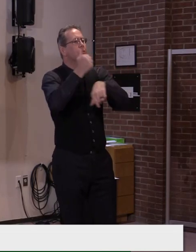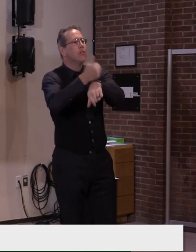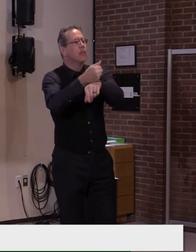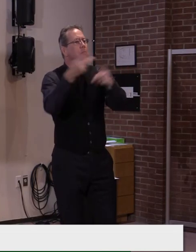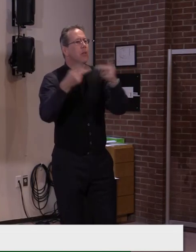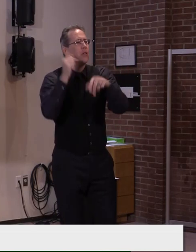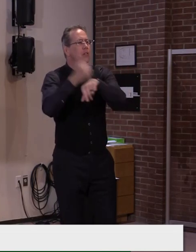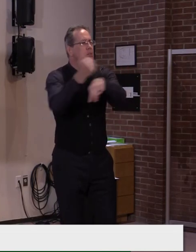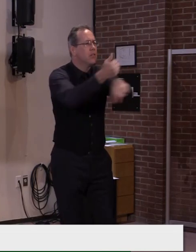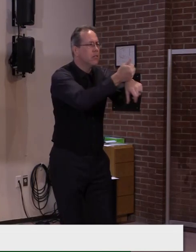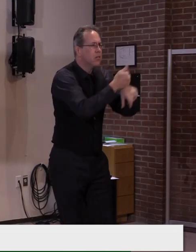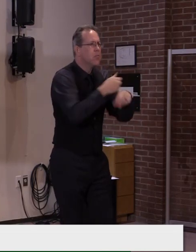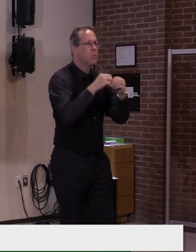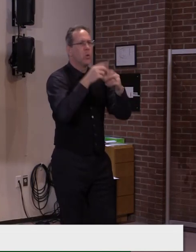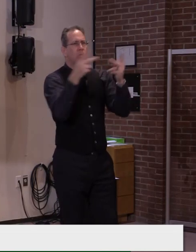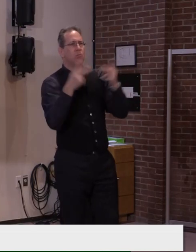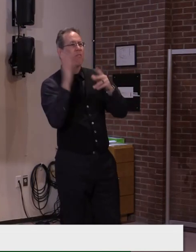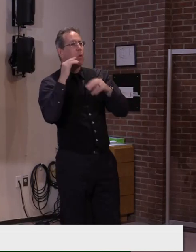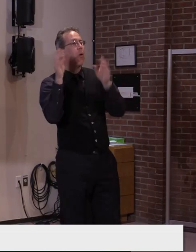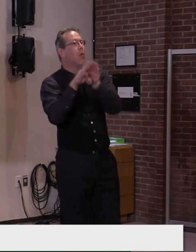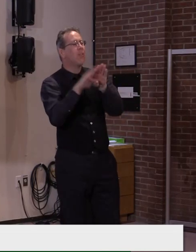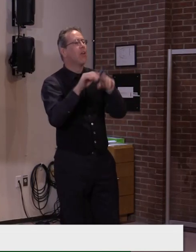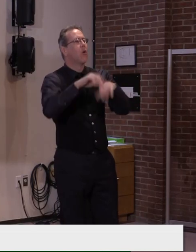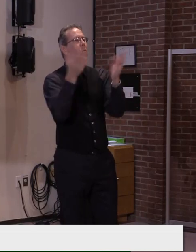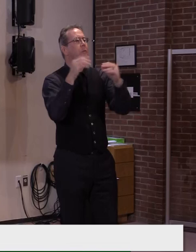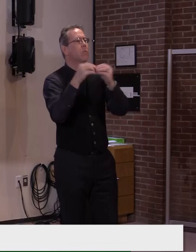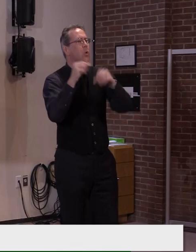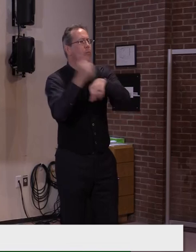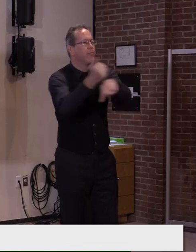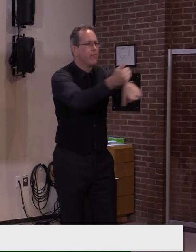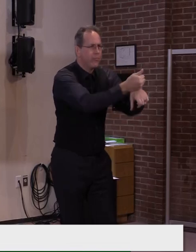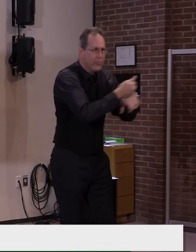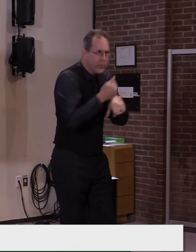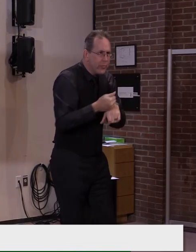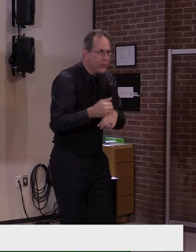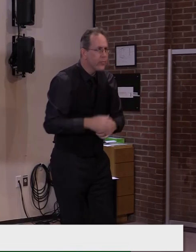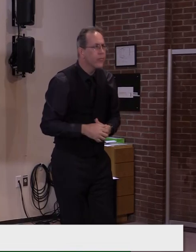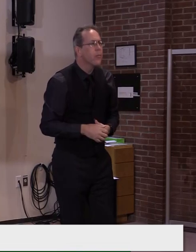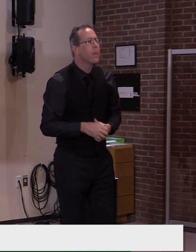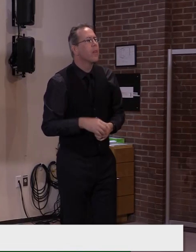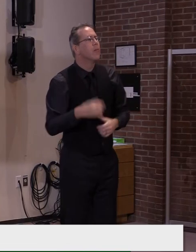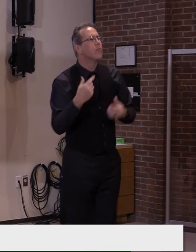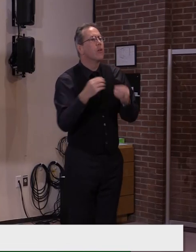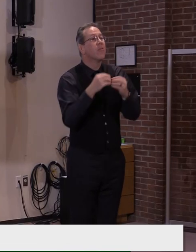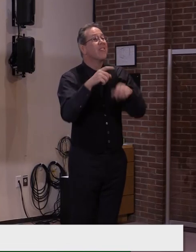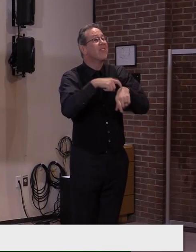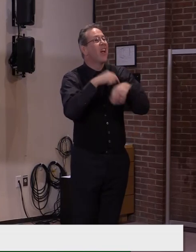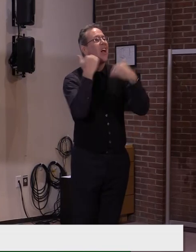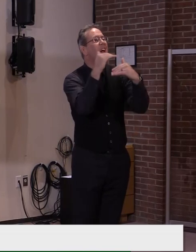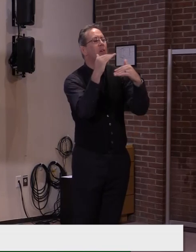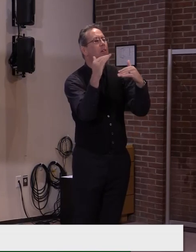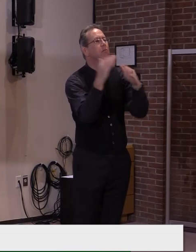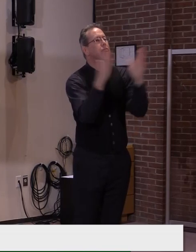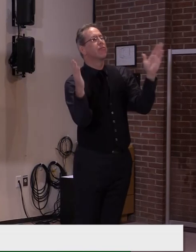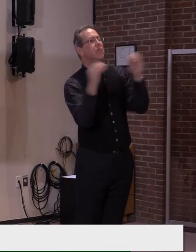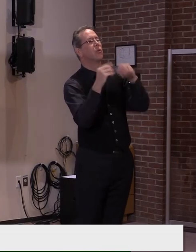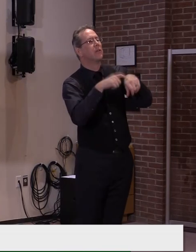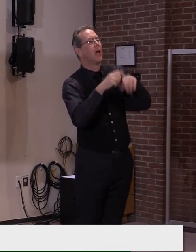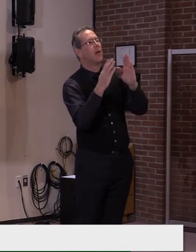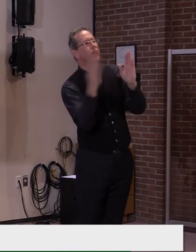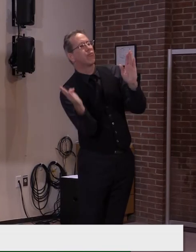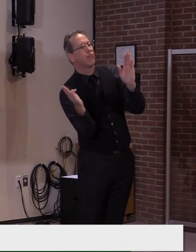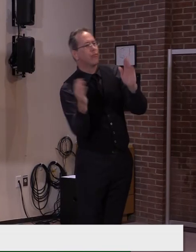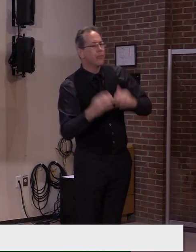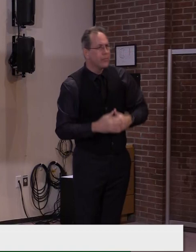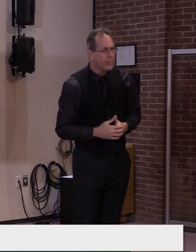Williamstown, Burlington, and Middlebury. They also added new pop-up clinics in Addison, Washington, Bennington,